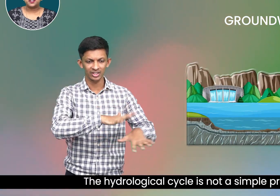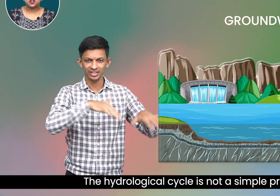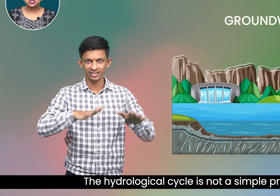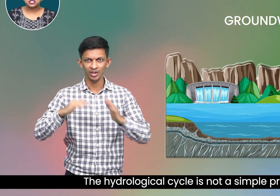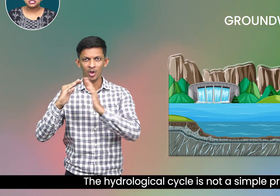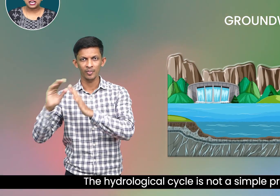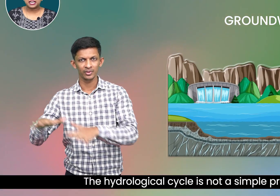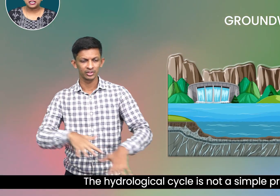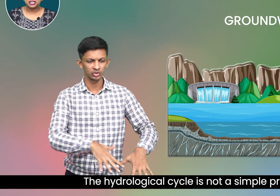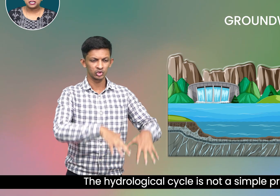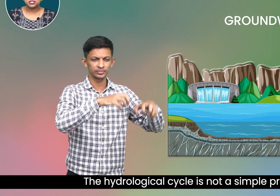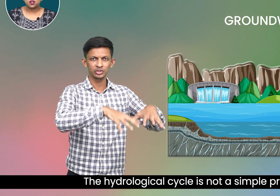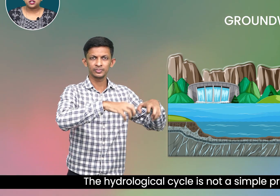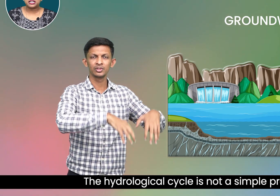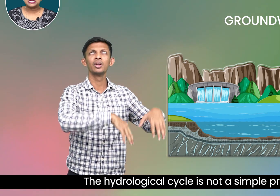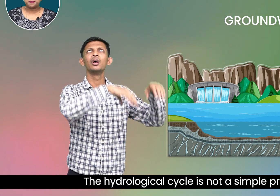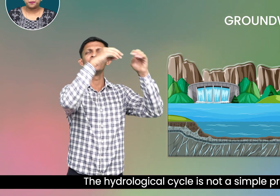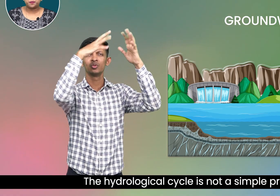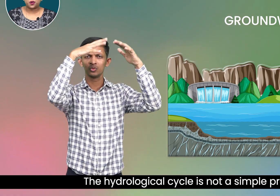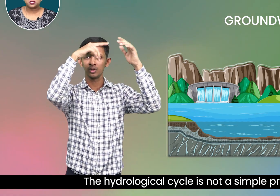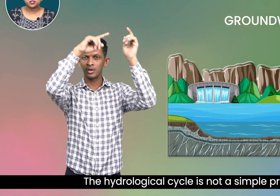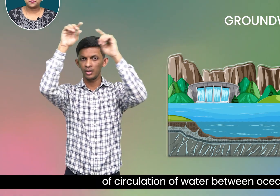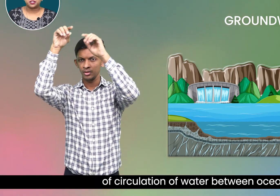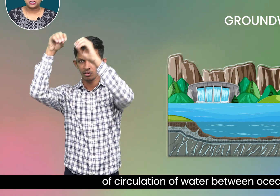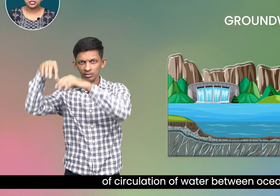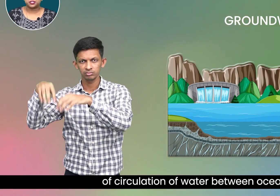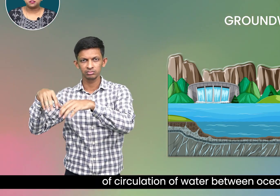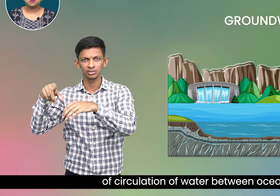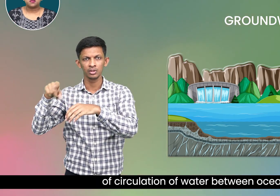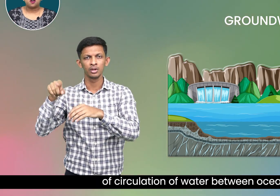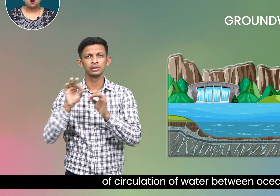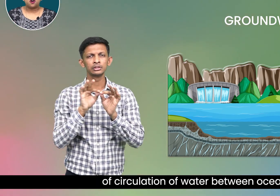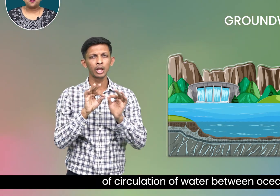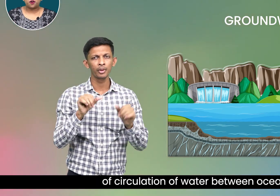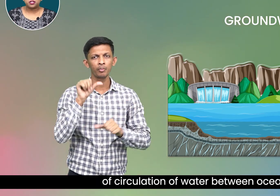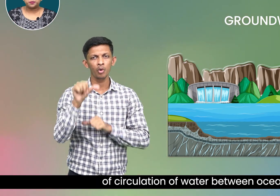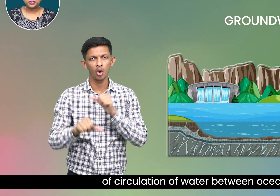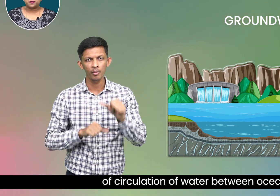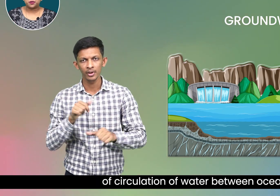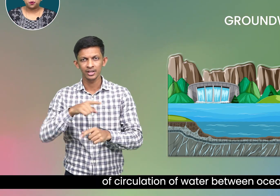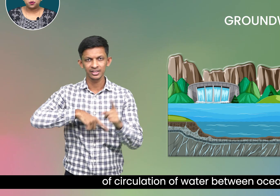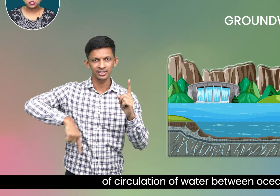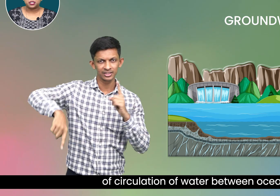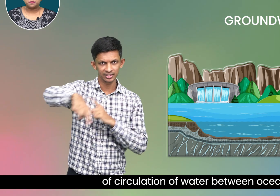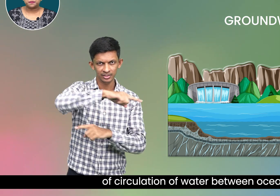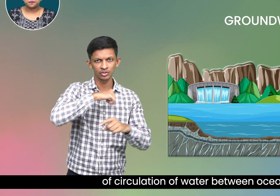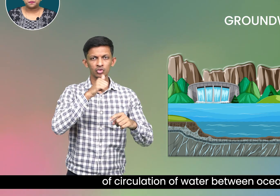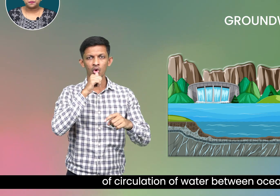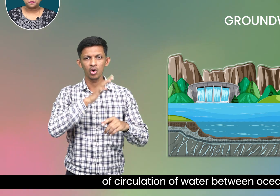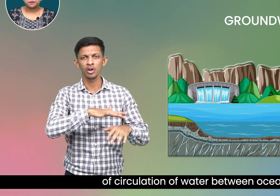The hydrological cycle is not a simple process of circulation of water between